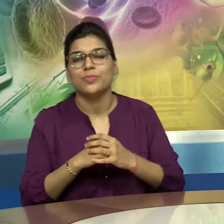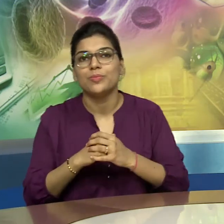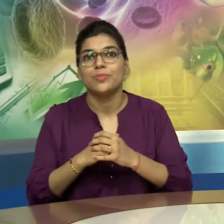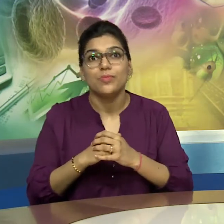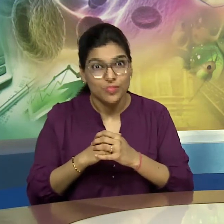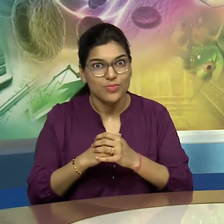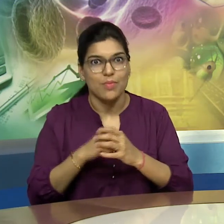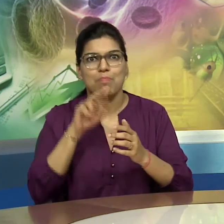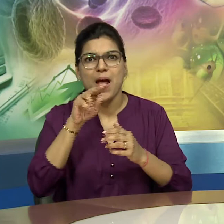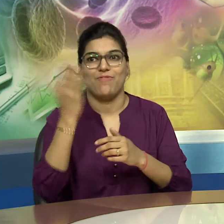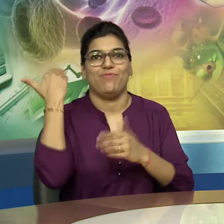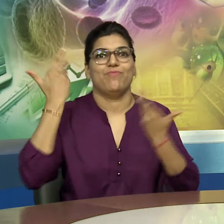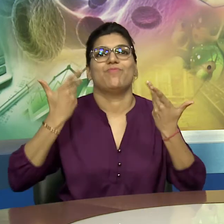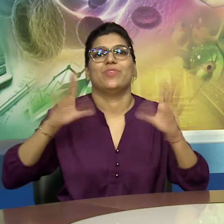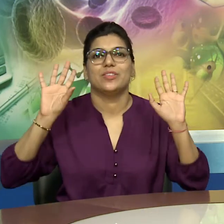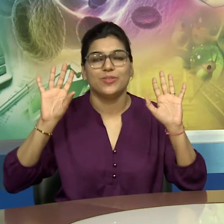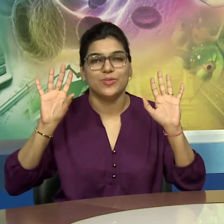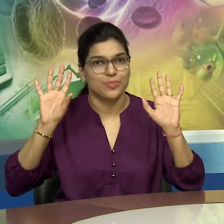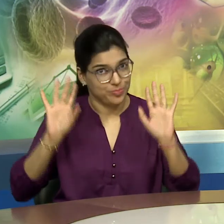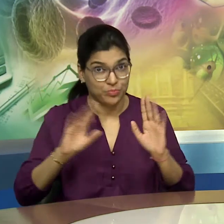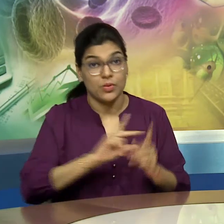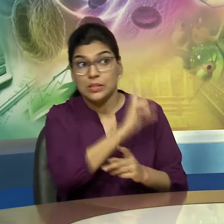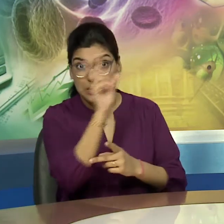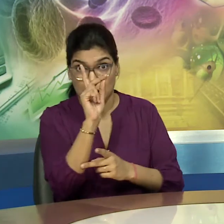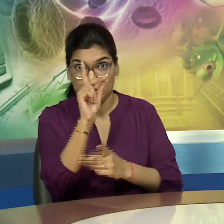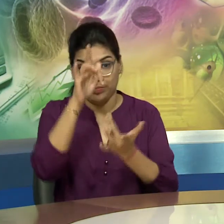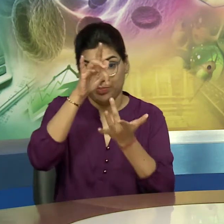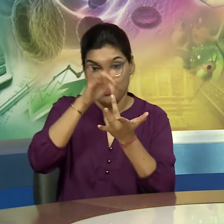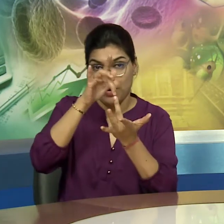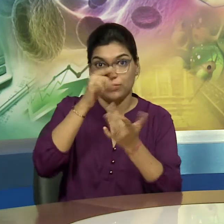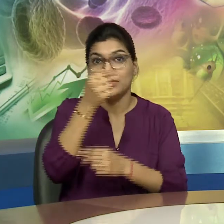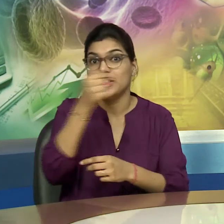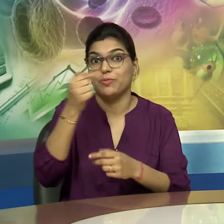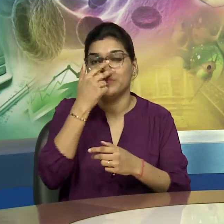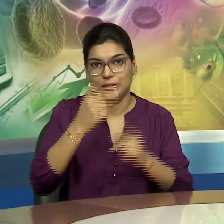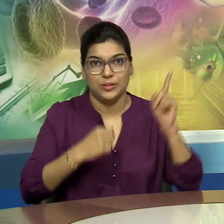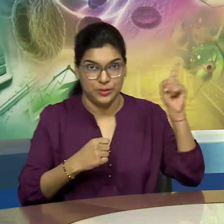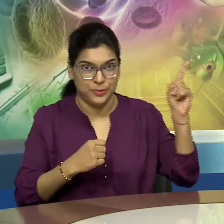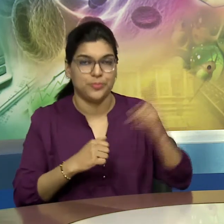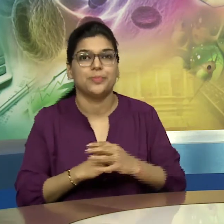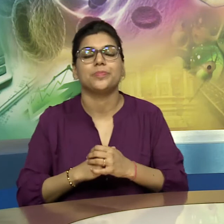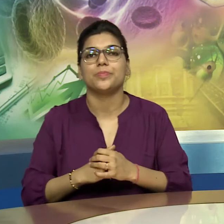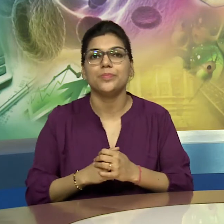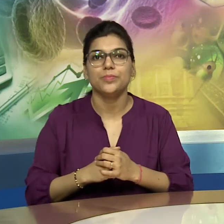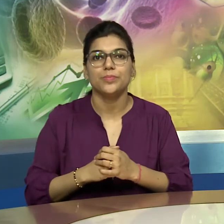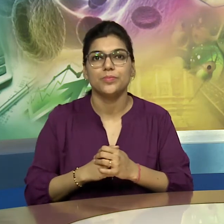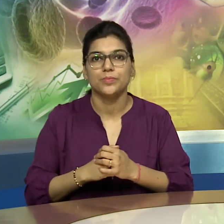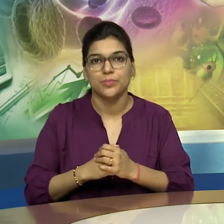and in green you can see ed has been used, that is example of simple past. Now, let us understand the